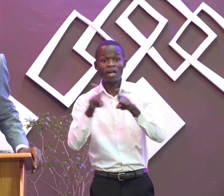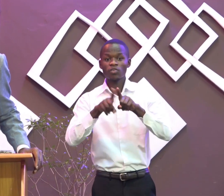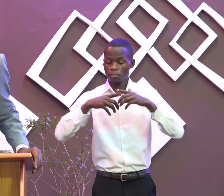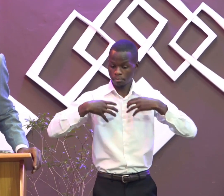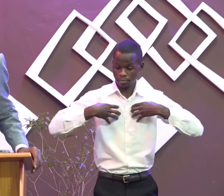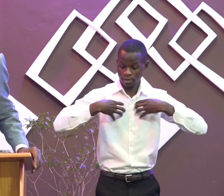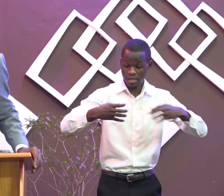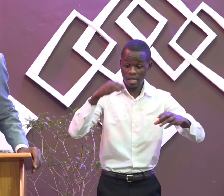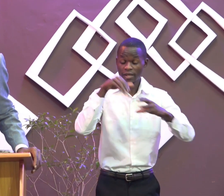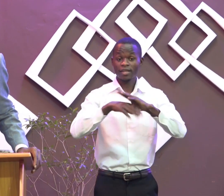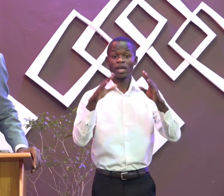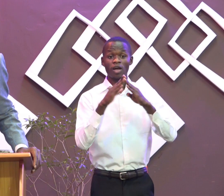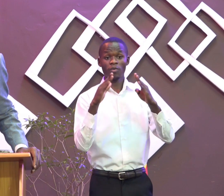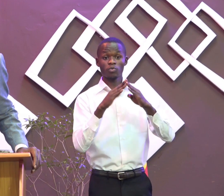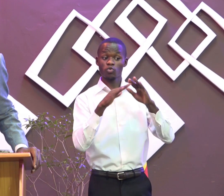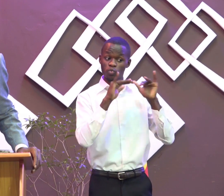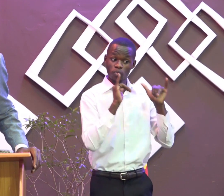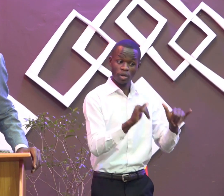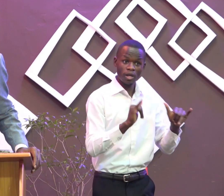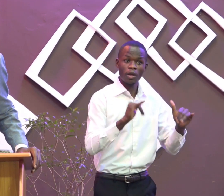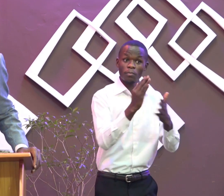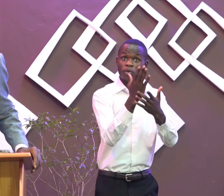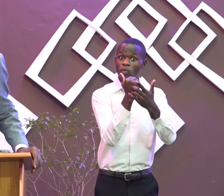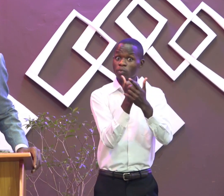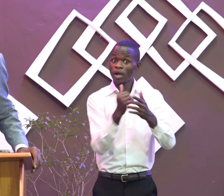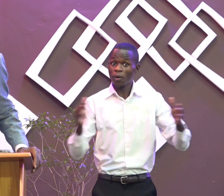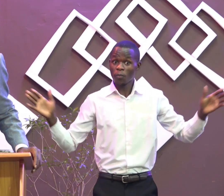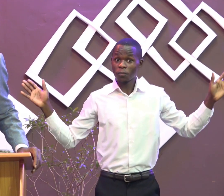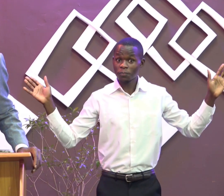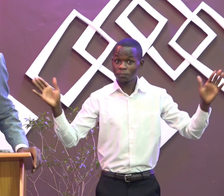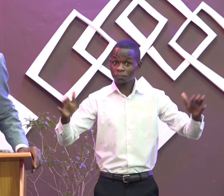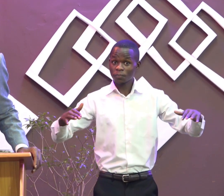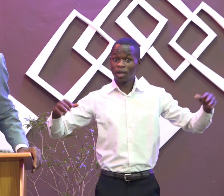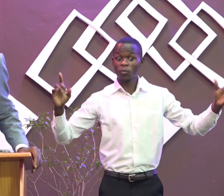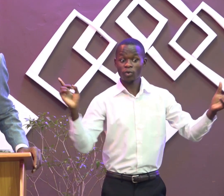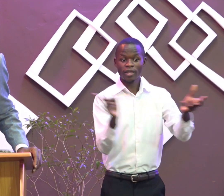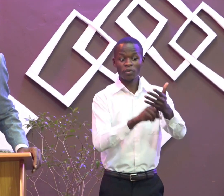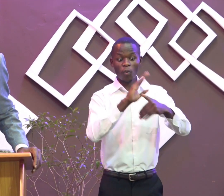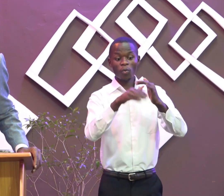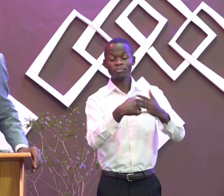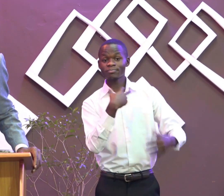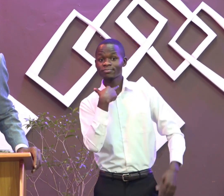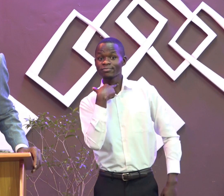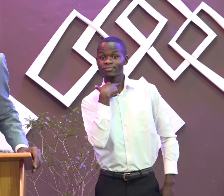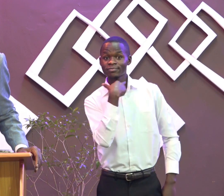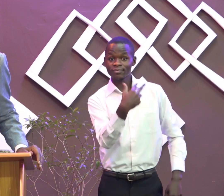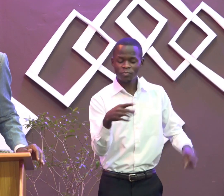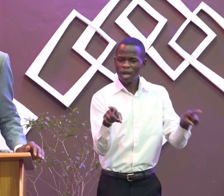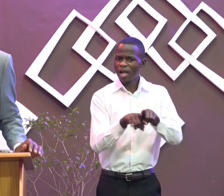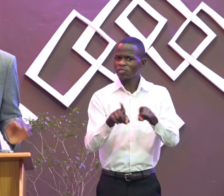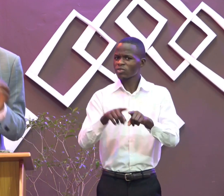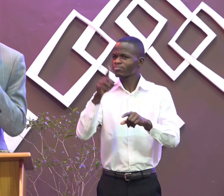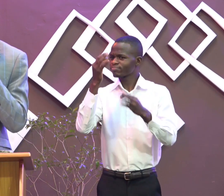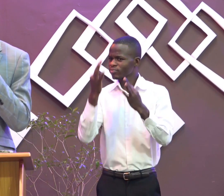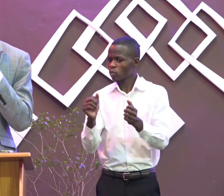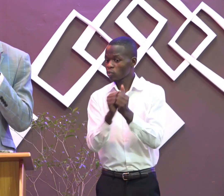mwosula kubanga ennyonyi y'omubbanga eritwala eddoboozi n'ekirina ebiwaawaatiro kiribuulira ekigambo